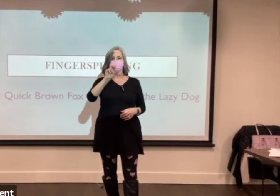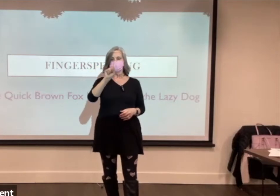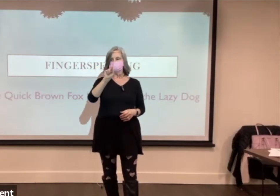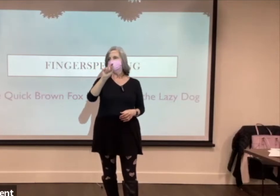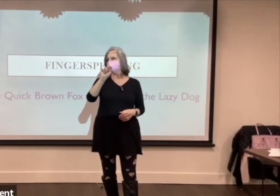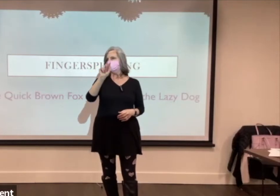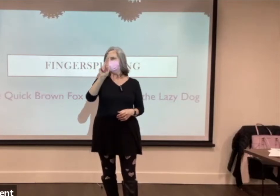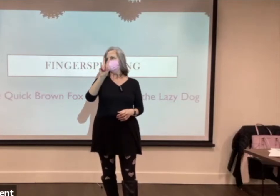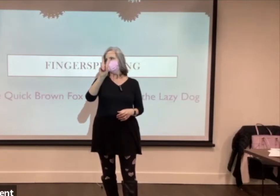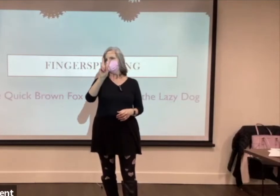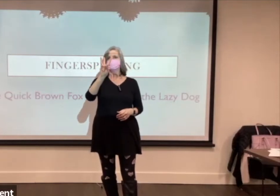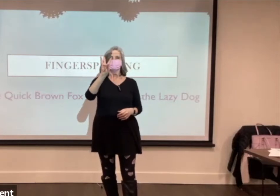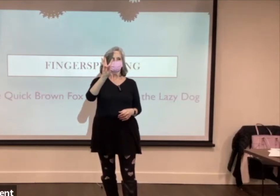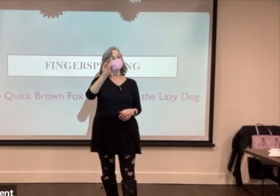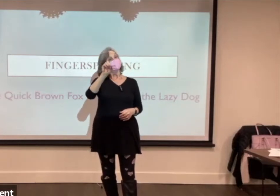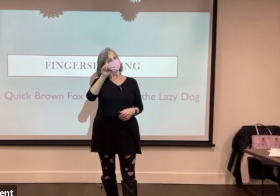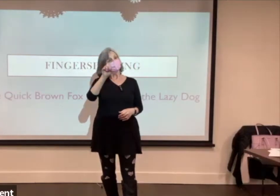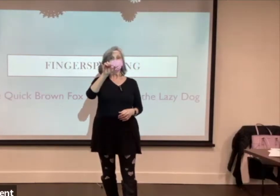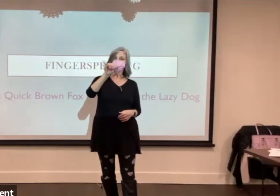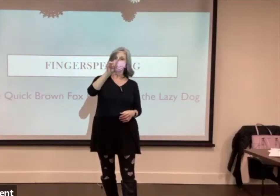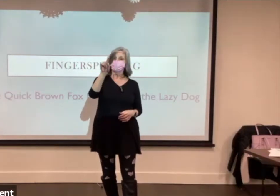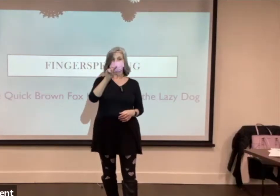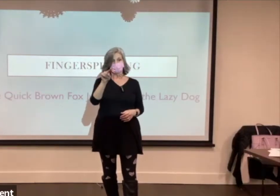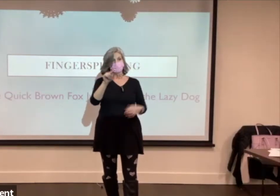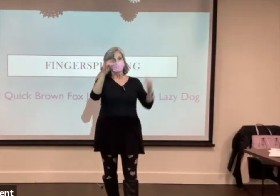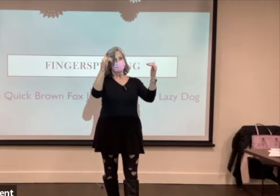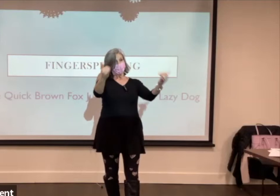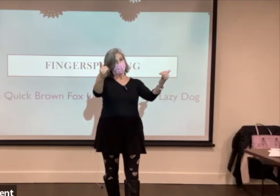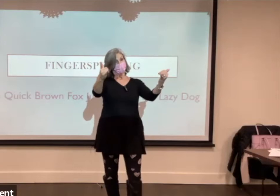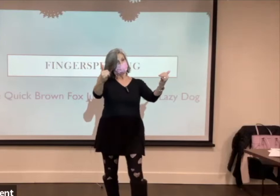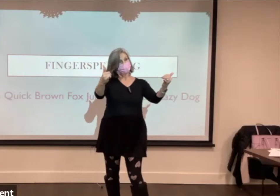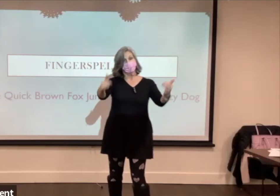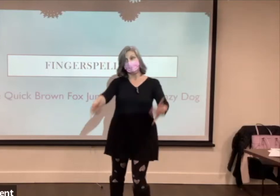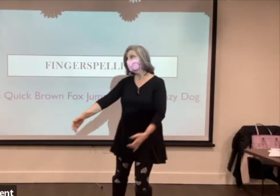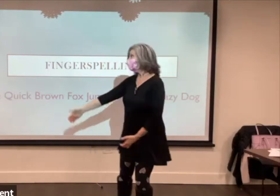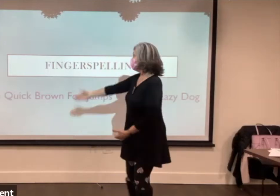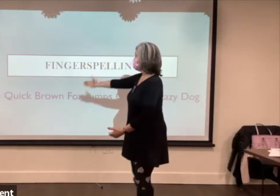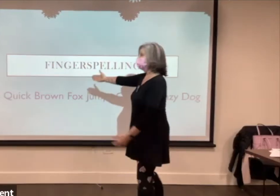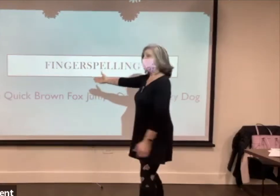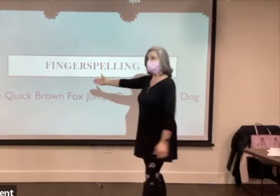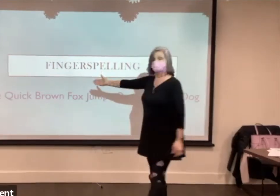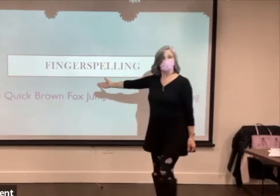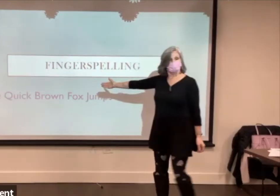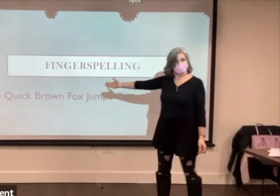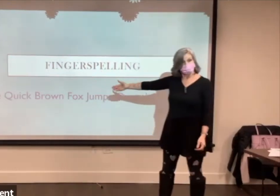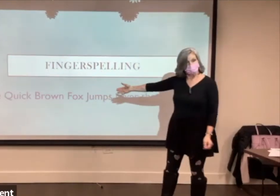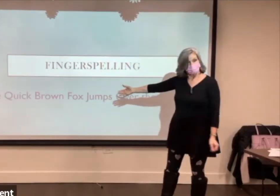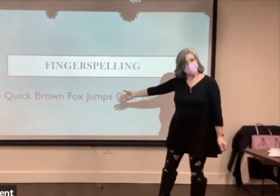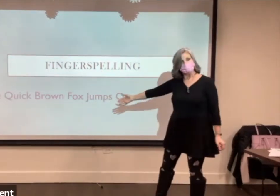R, S, T, U, V, W, X, Y, and Z. Now, take them out of order, and now